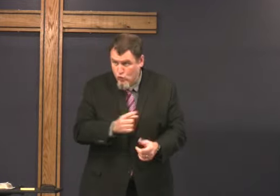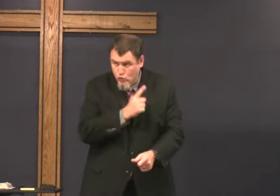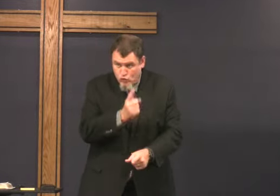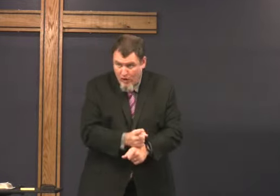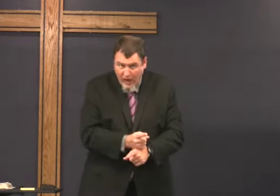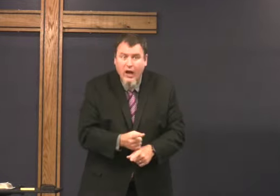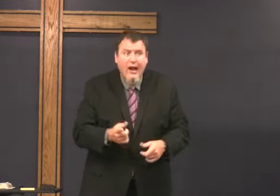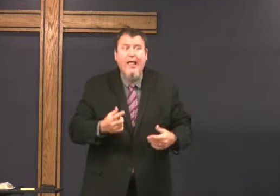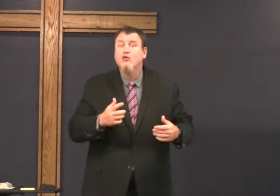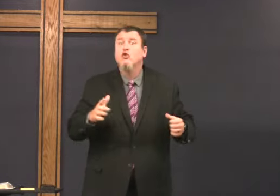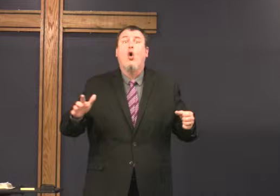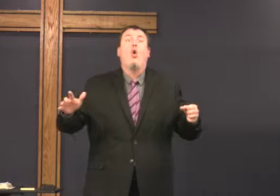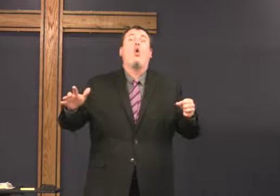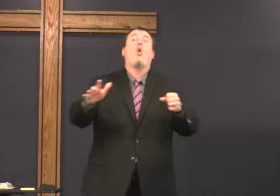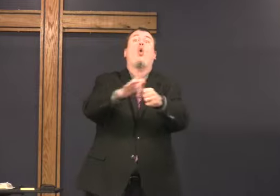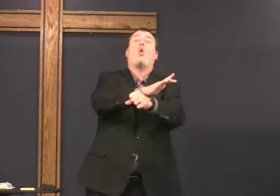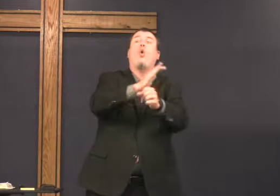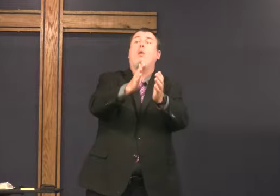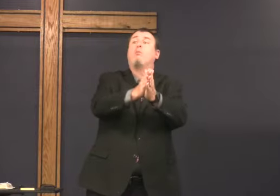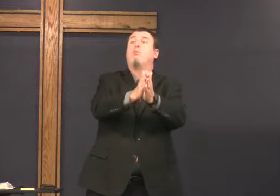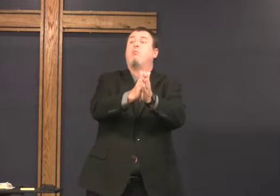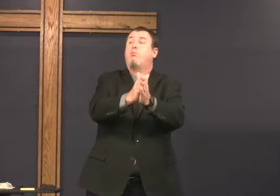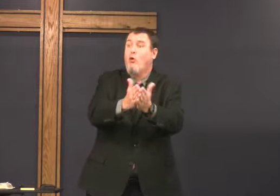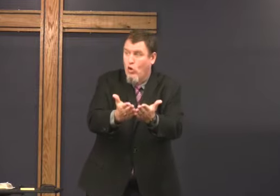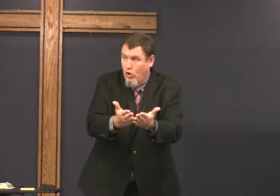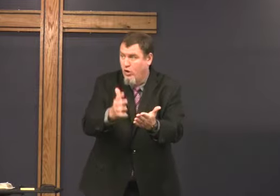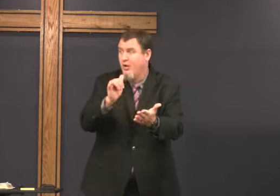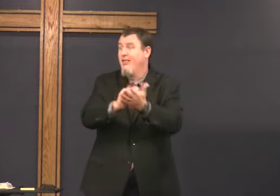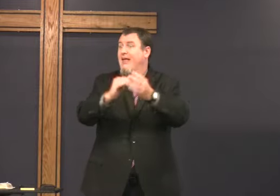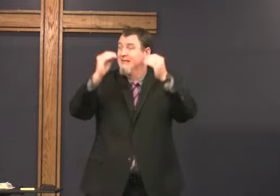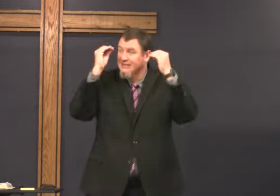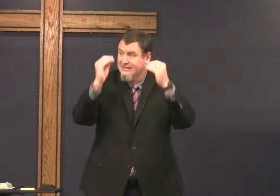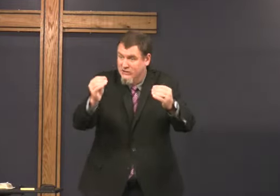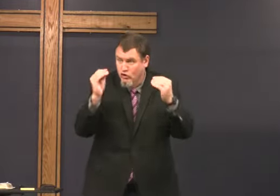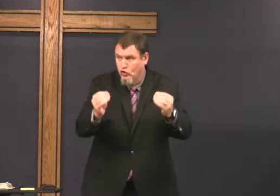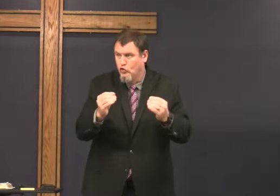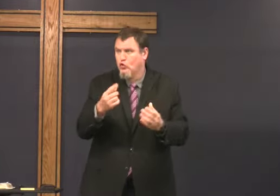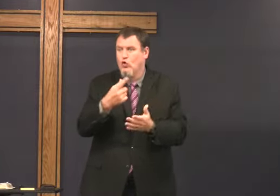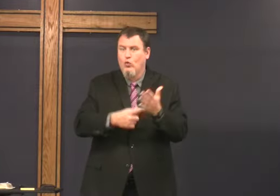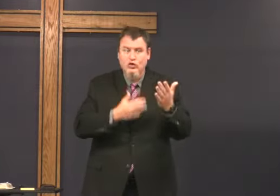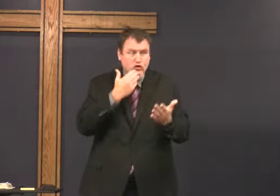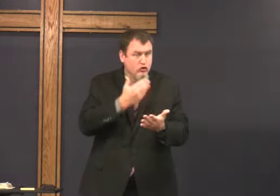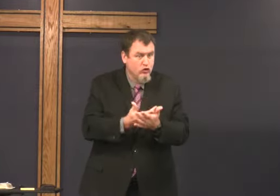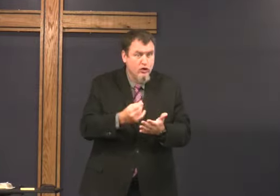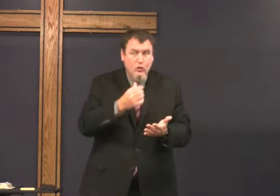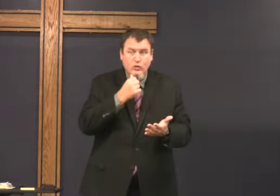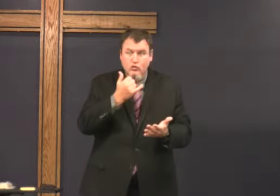If you don't know how to do righteousness, it's all in the Bible, and all the right things are all in the Bible.